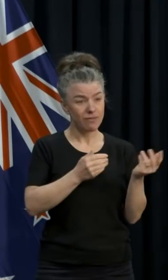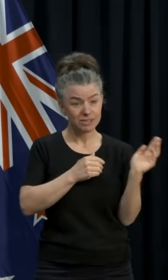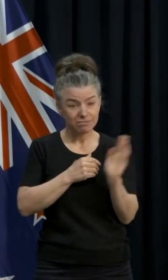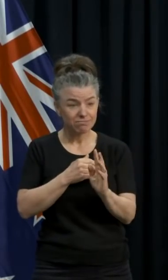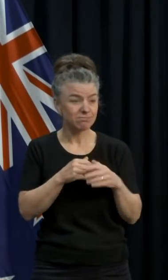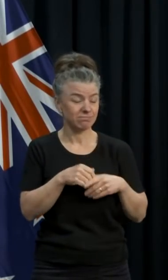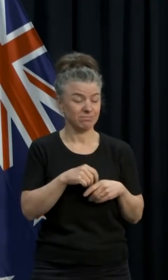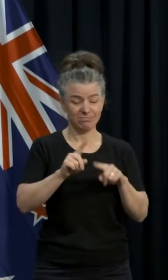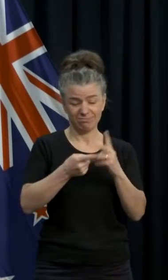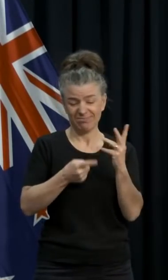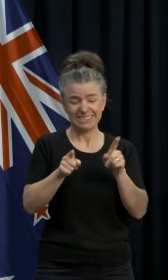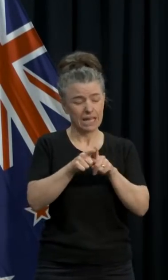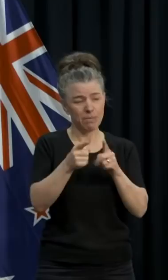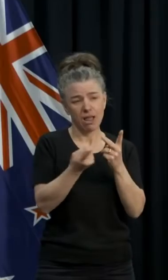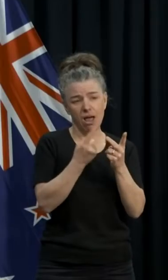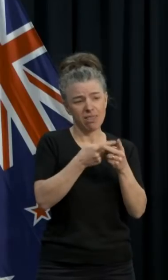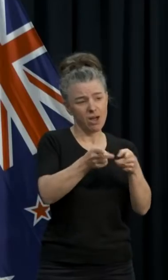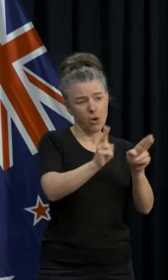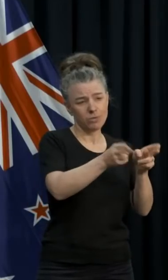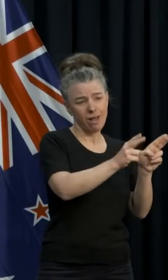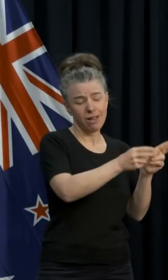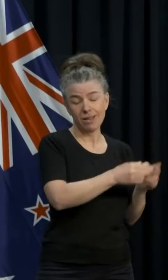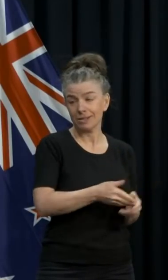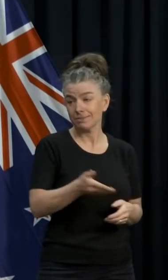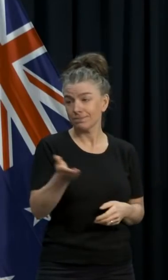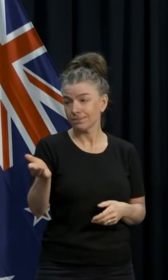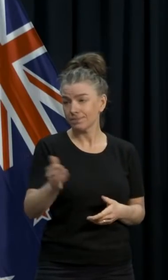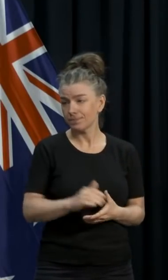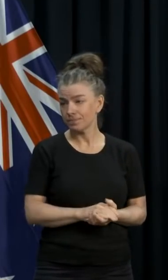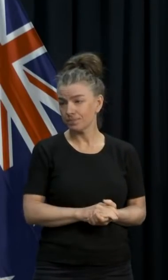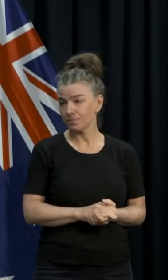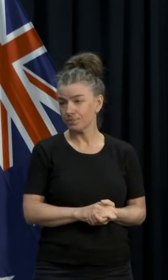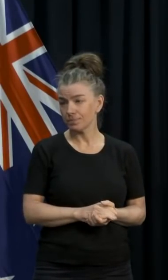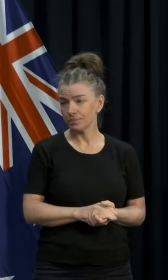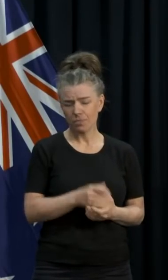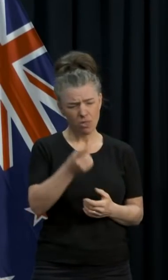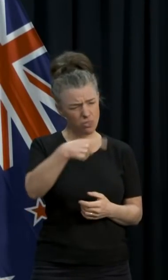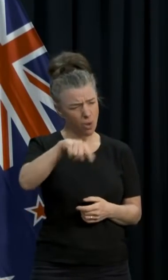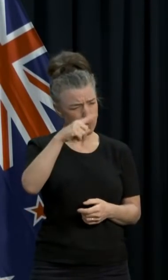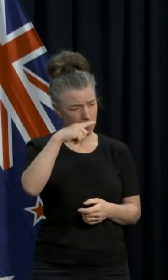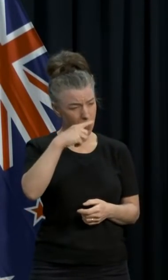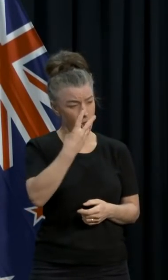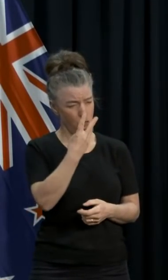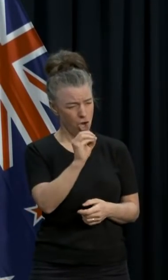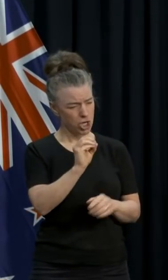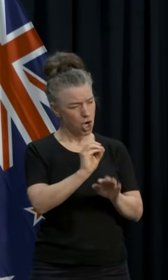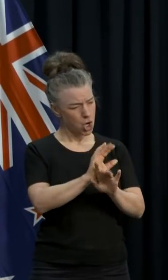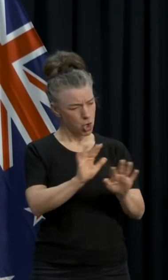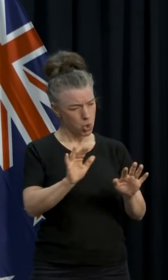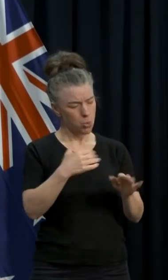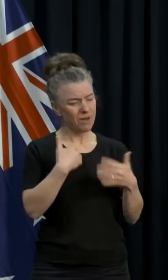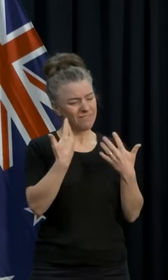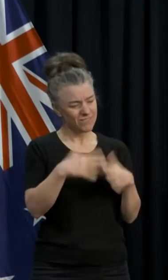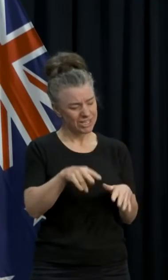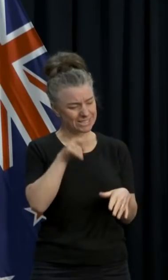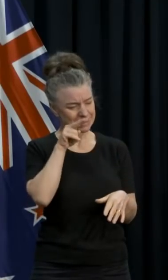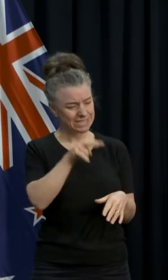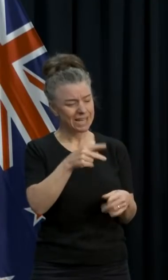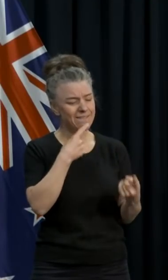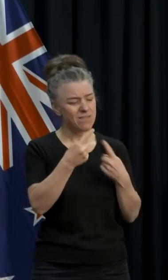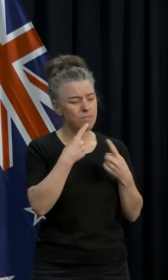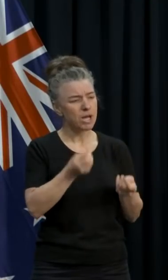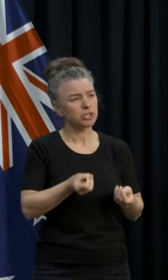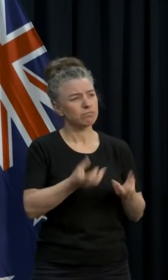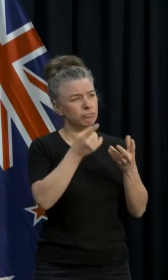these facilities. Have you been briefed, just to clarify, on who these people are? Because we have seen briefing papers to the Correction Minister